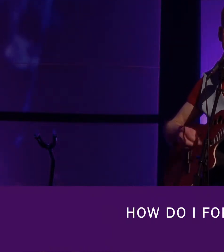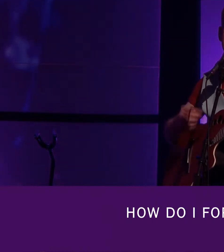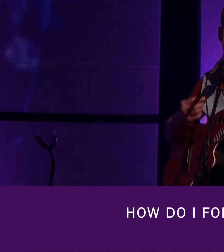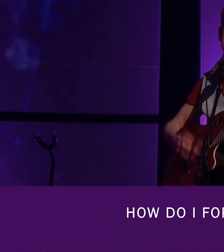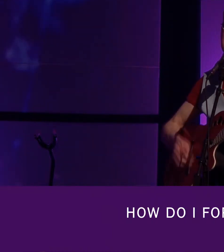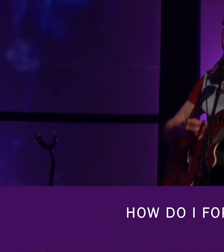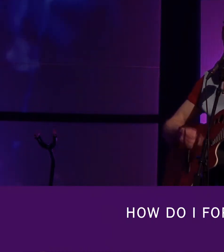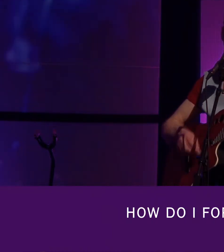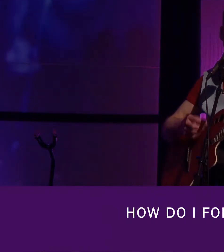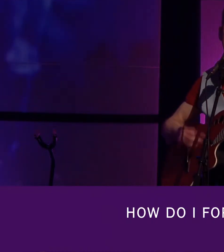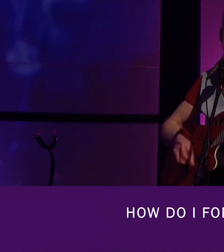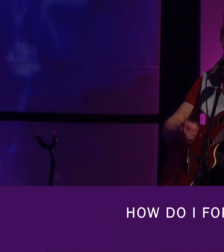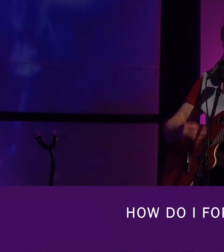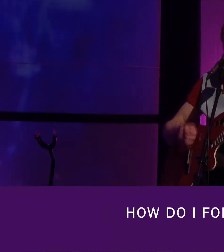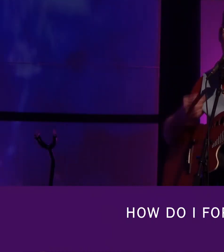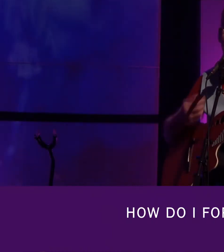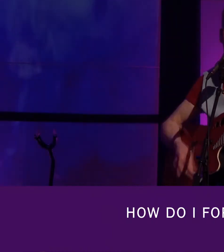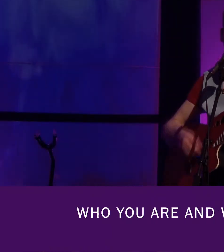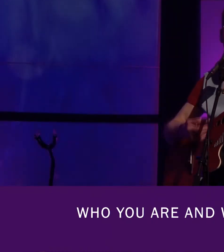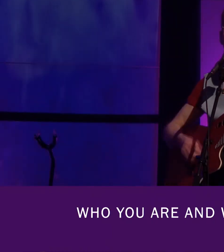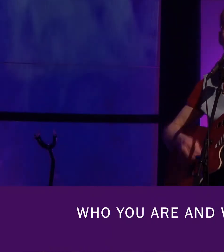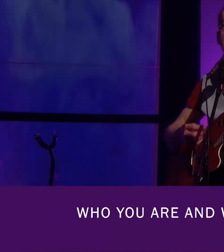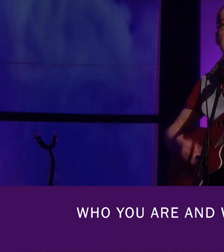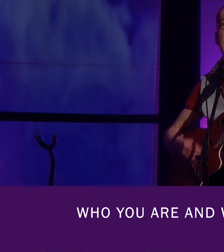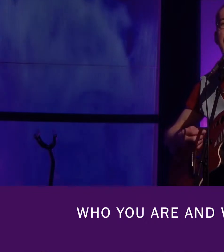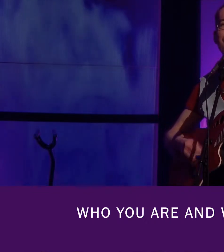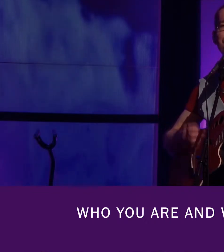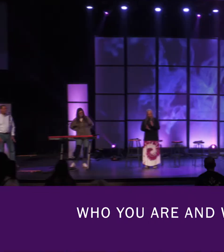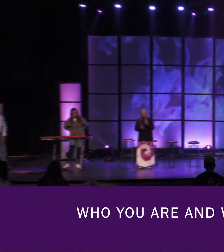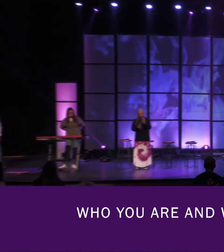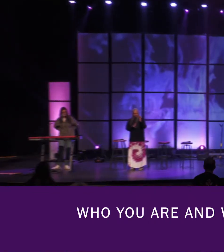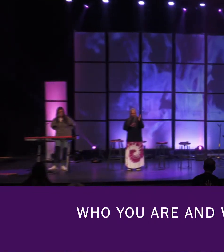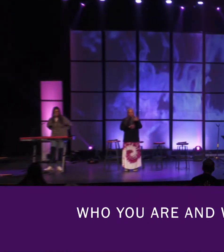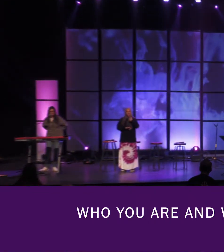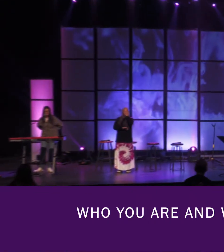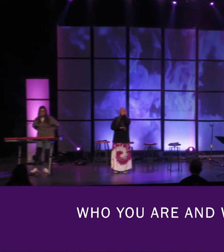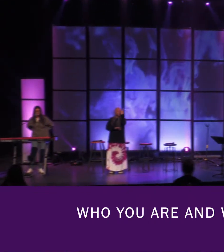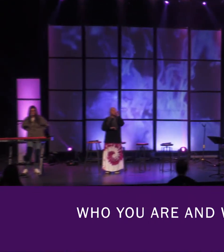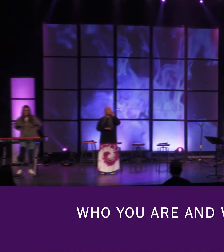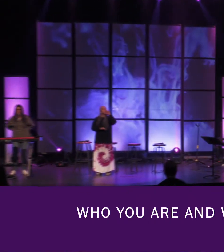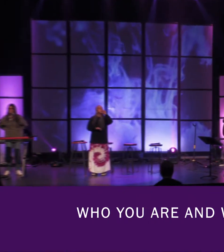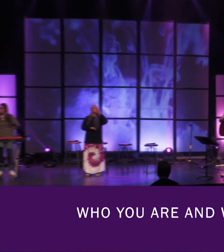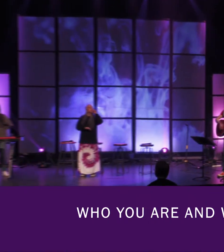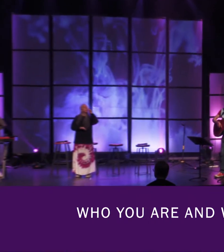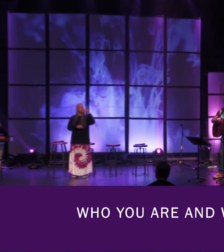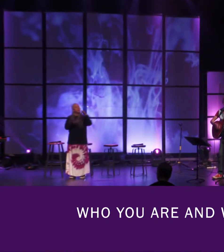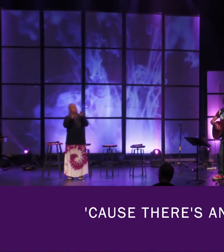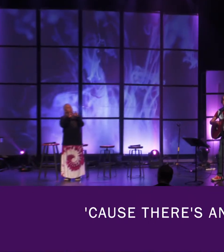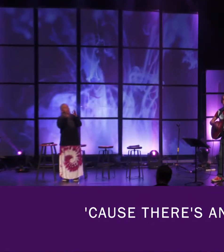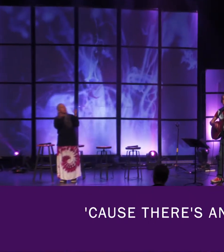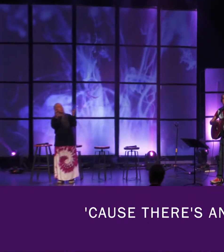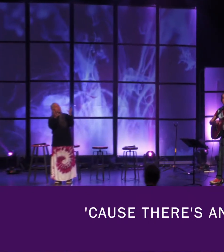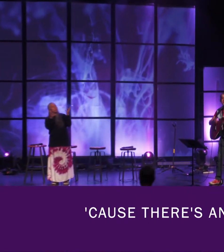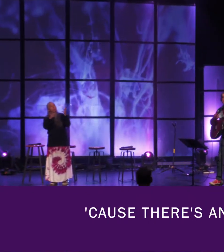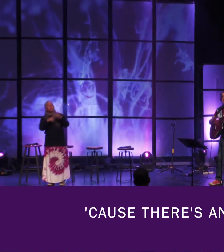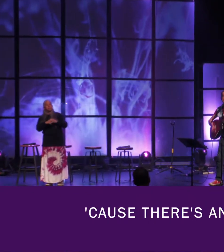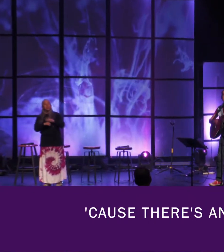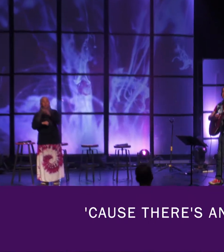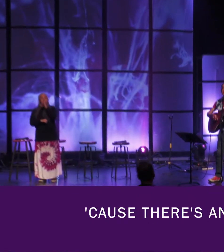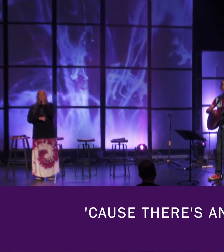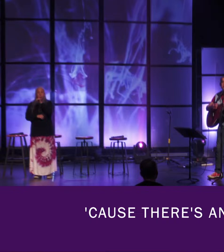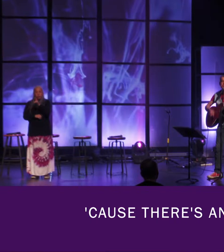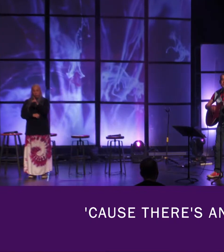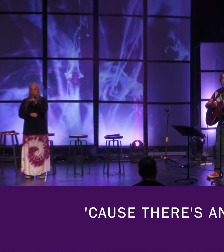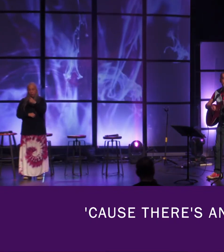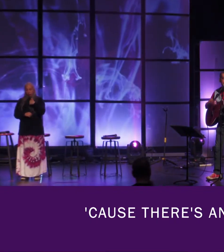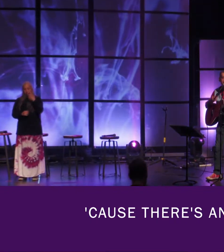I forget so fast who you are and what that's worth? 'Cause there's an evidence